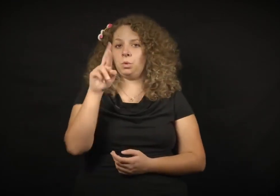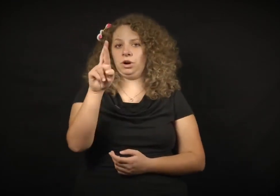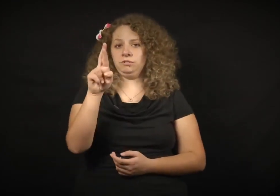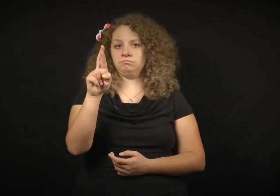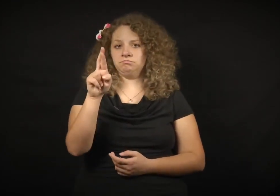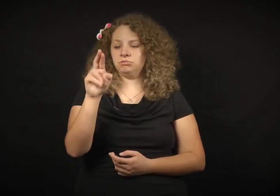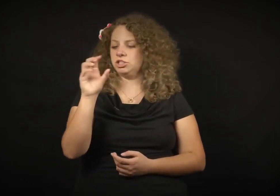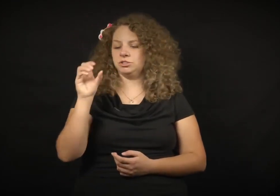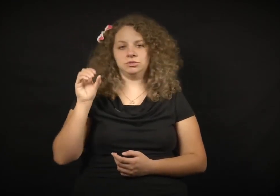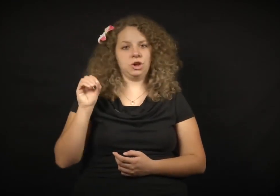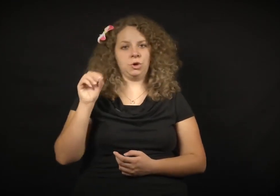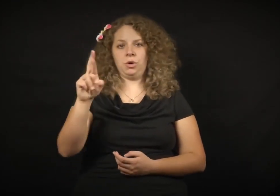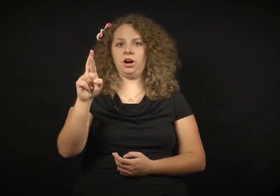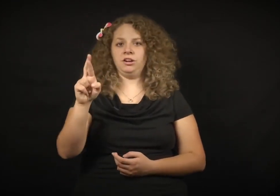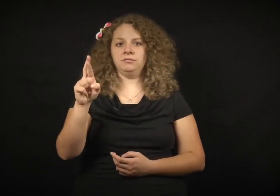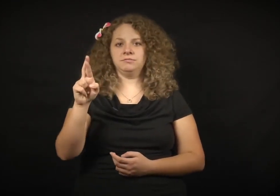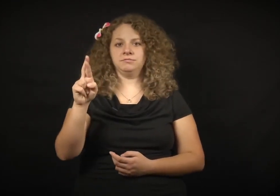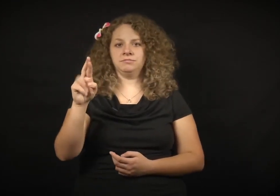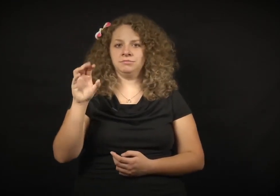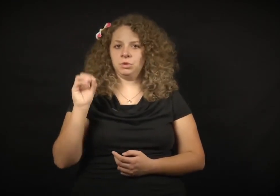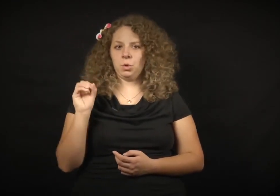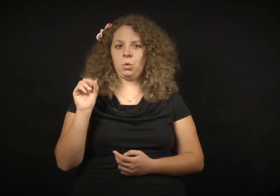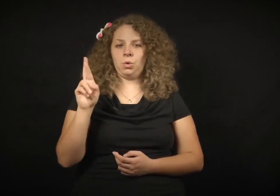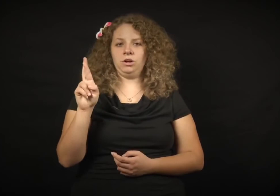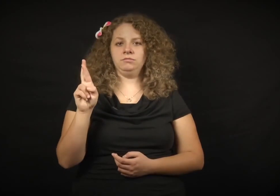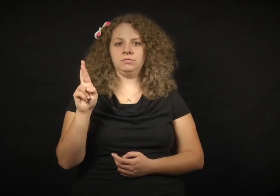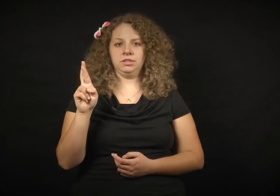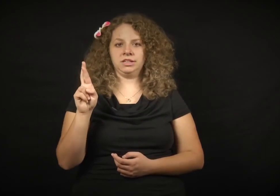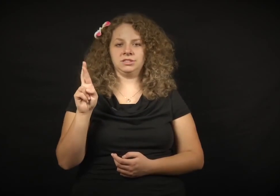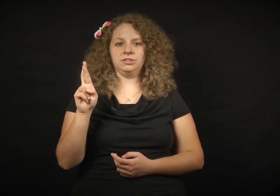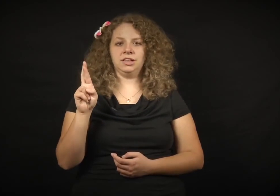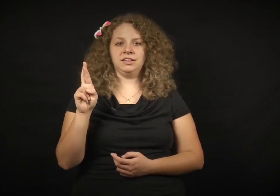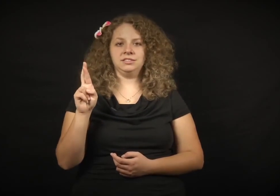or, just OR, or, lexicalized,